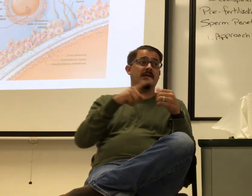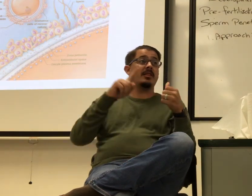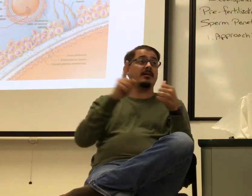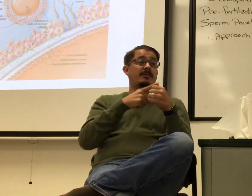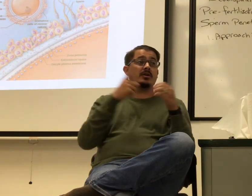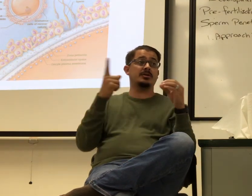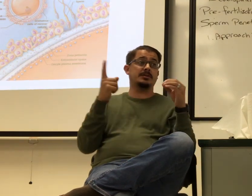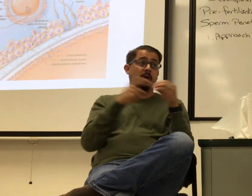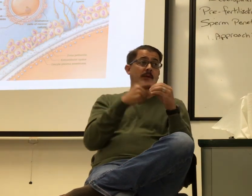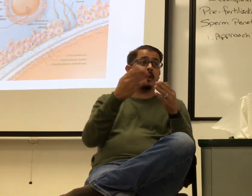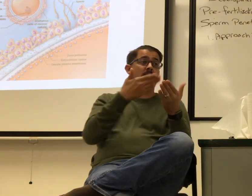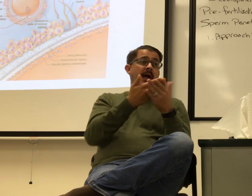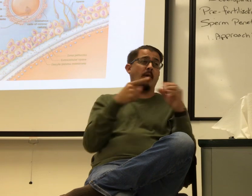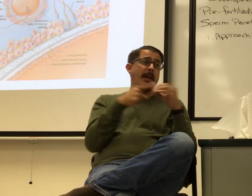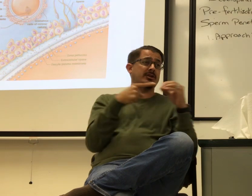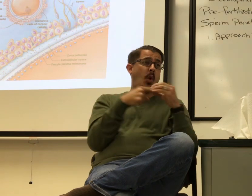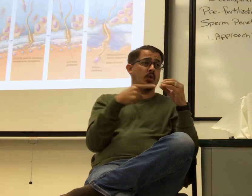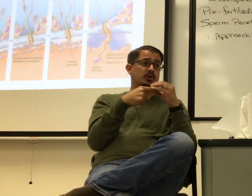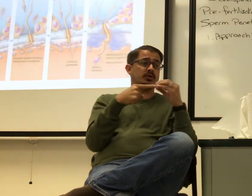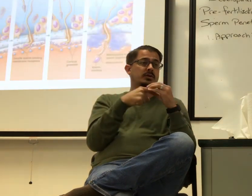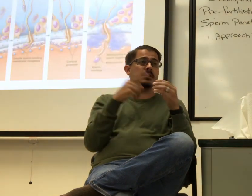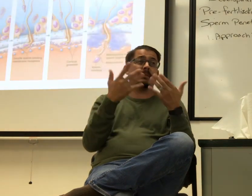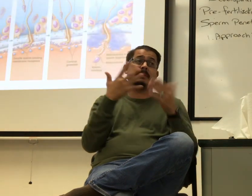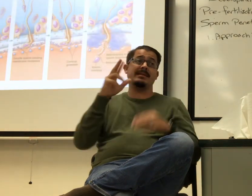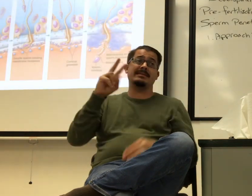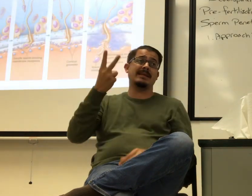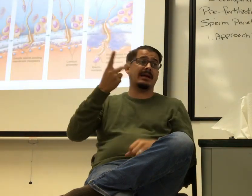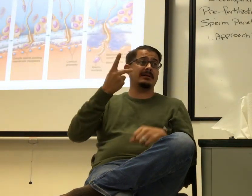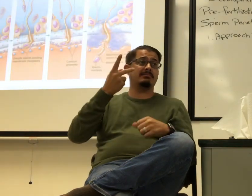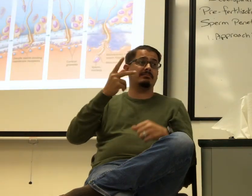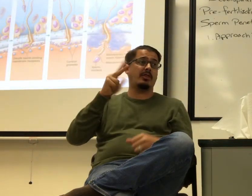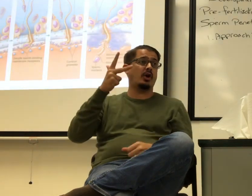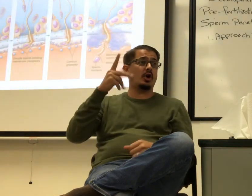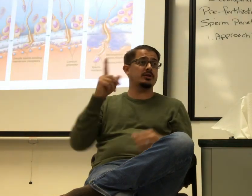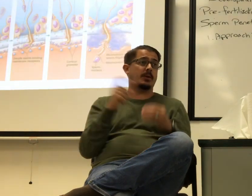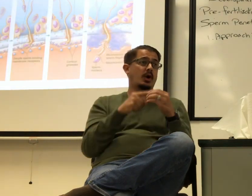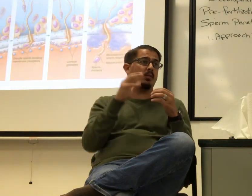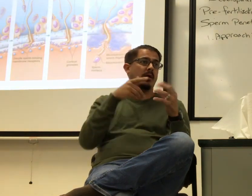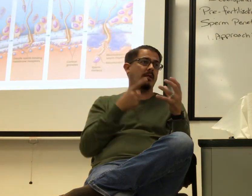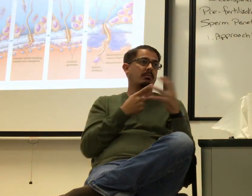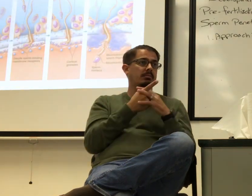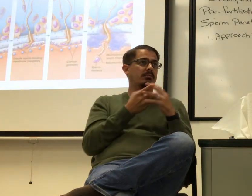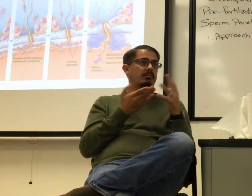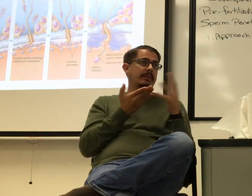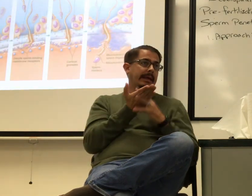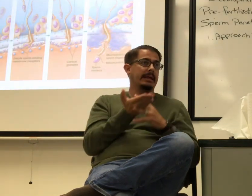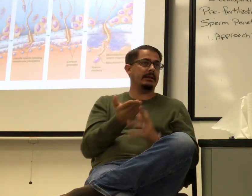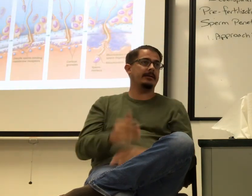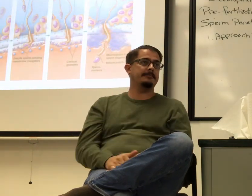holes through these things. Maybe the second wave will have the fertilizing sperm. Well, in the next step,